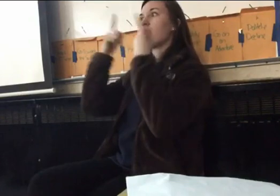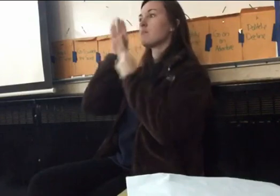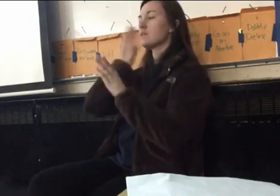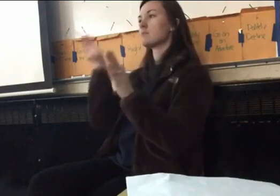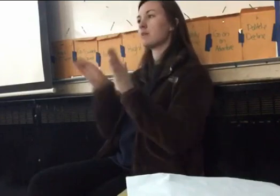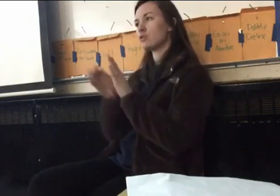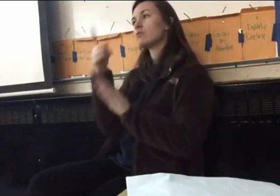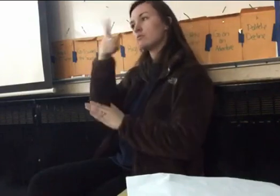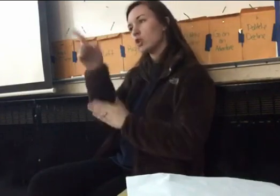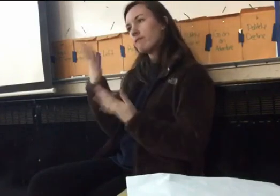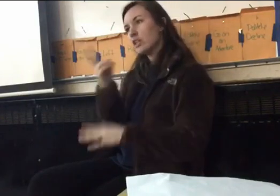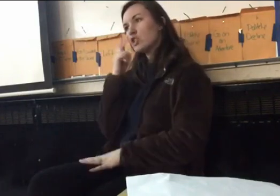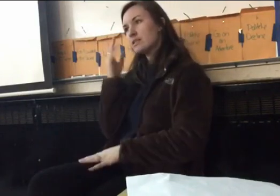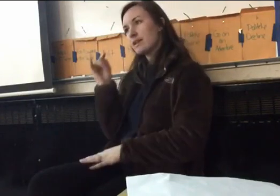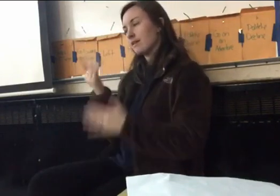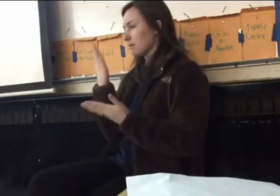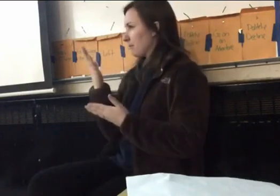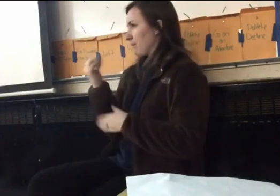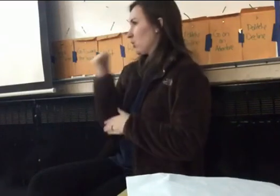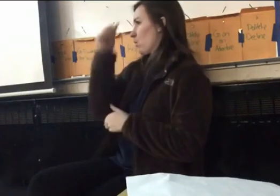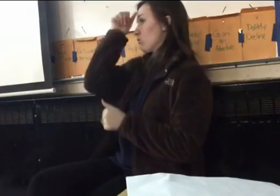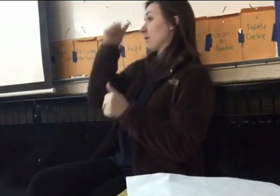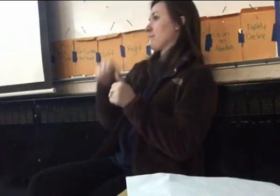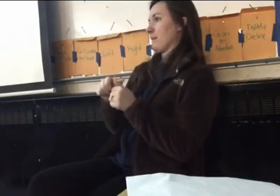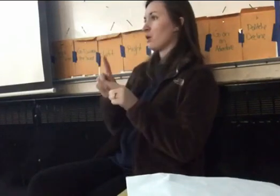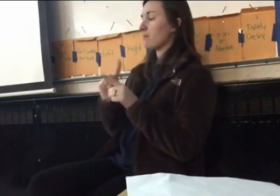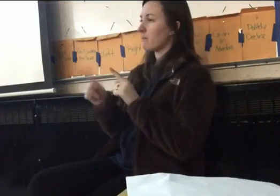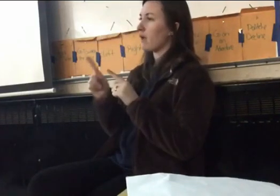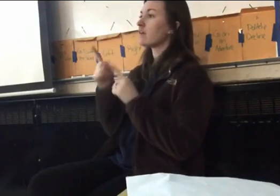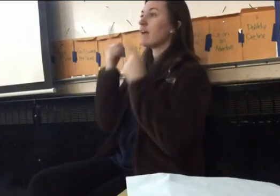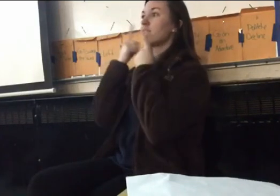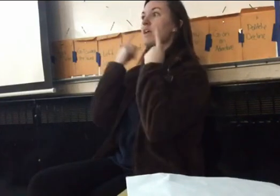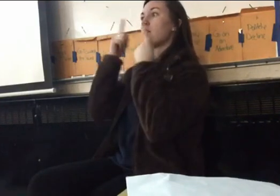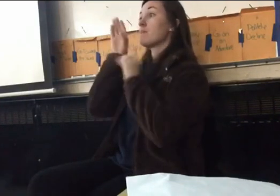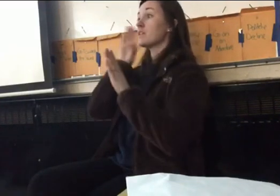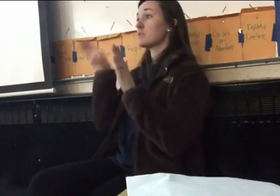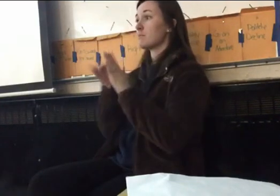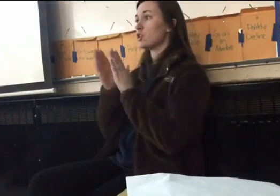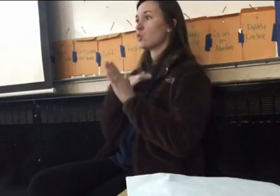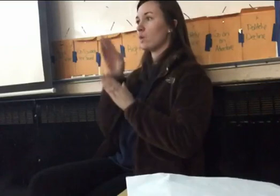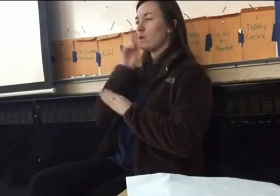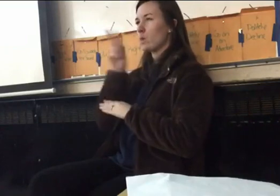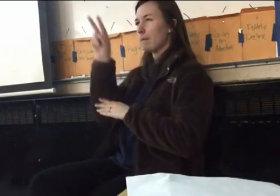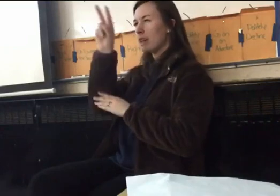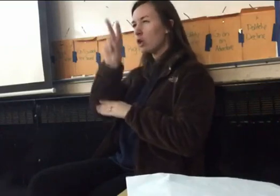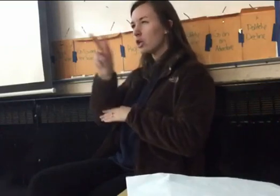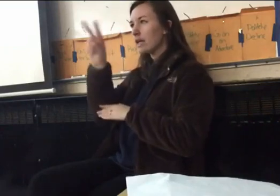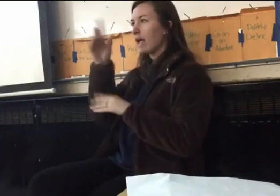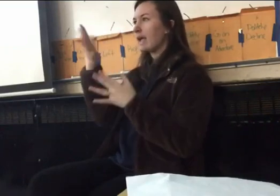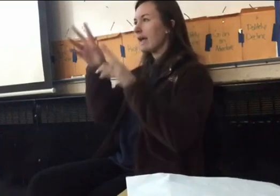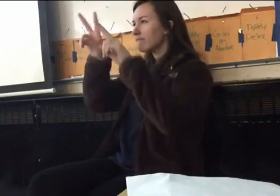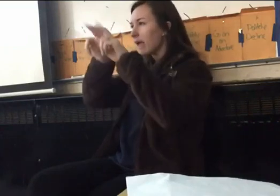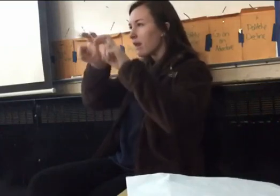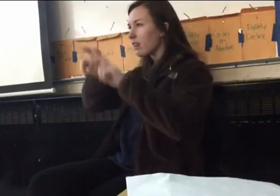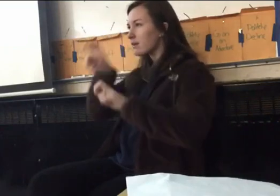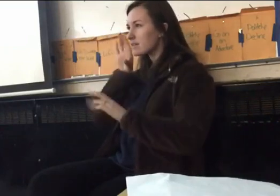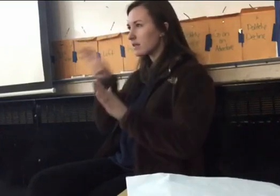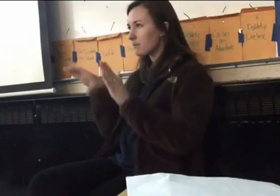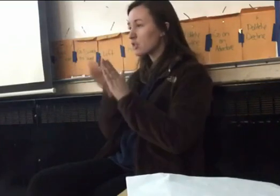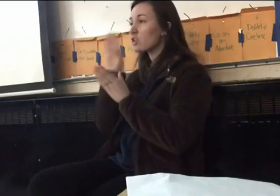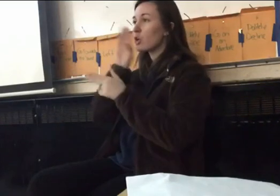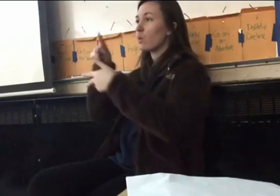picture, and you probably won't even remember it, okay? But basically, we're going to be looking at this picture, and we're going to be kind of analyzing it. So there's going to be